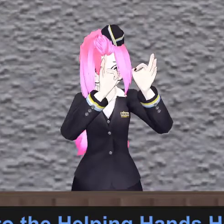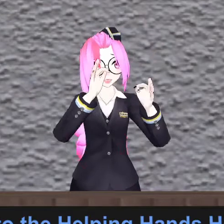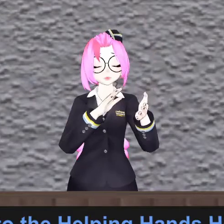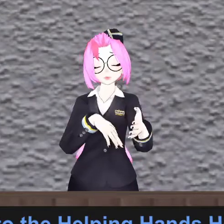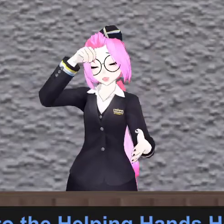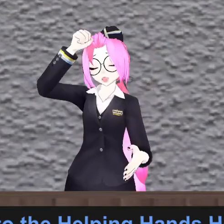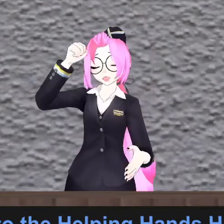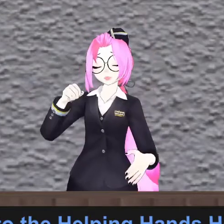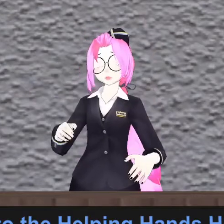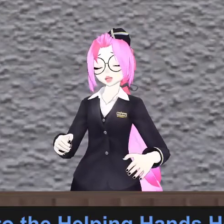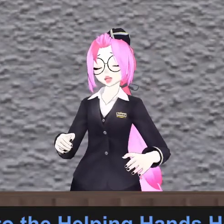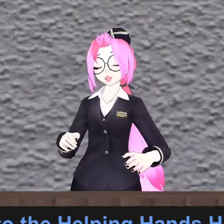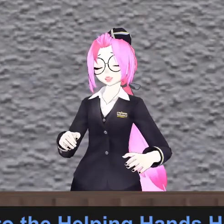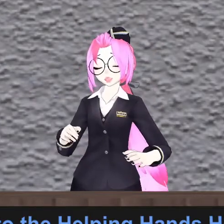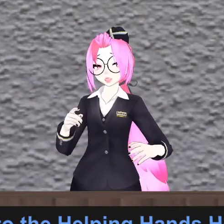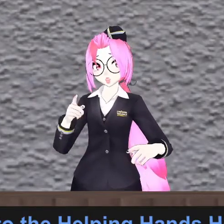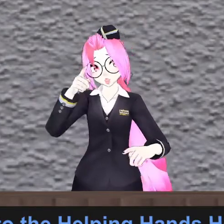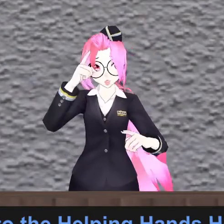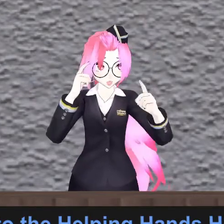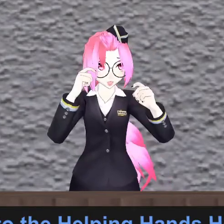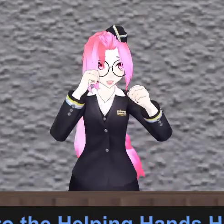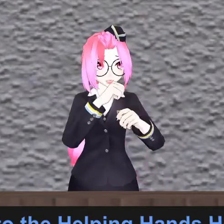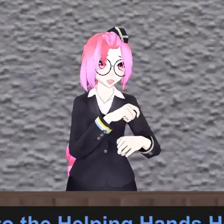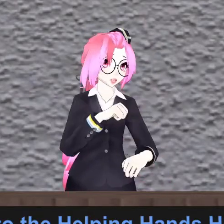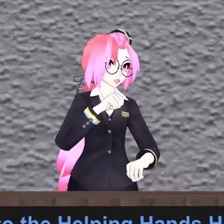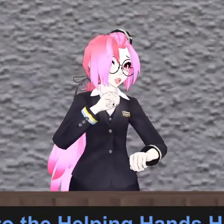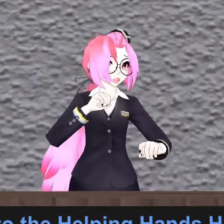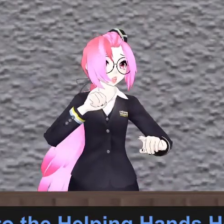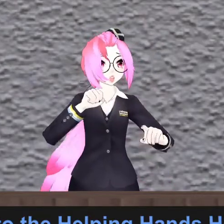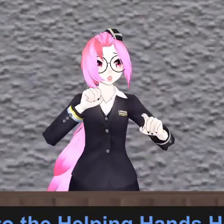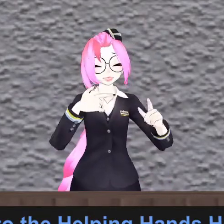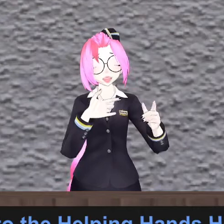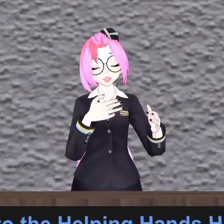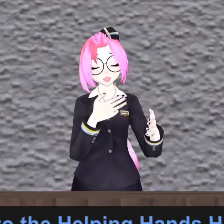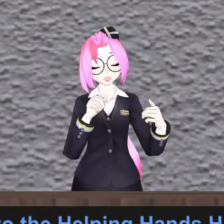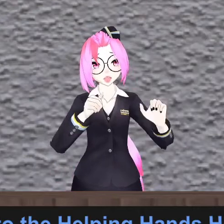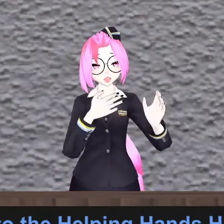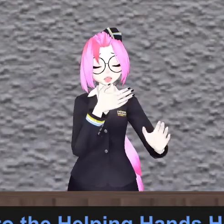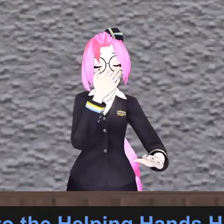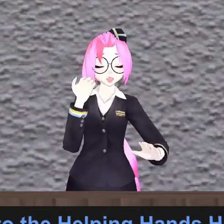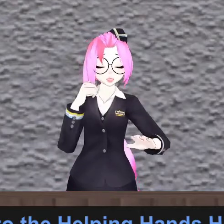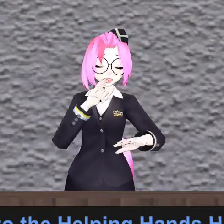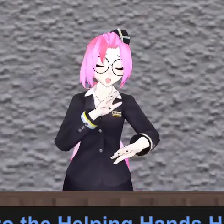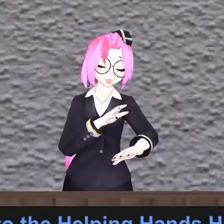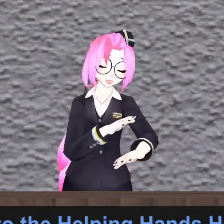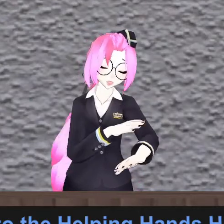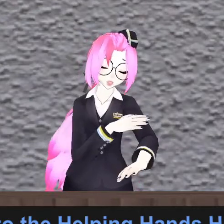important to learn. And yes, as Wolfie's saying, it's also complicated. So I'm going to try my best to go